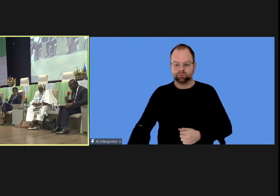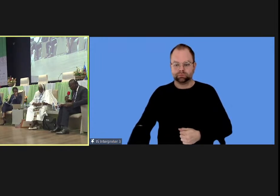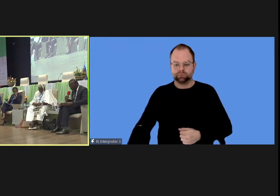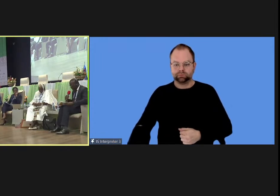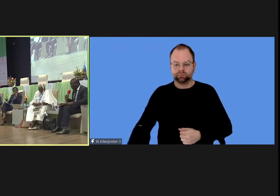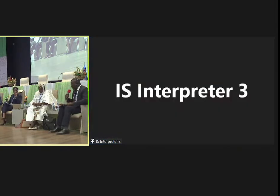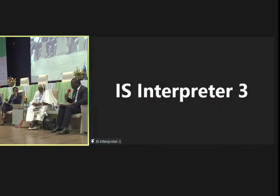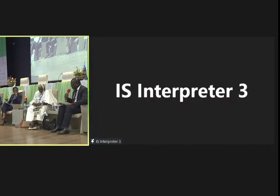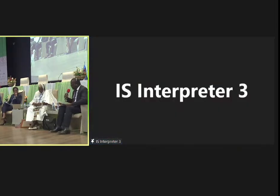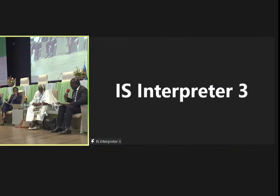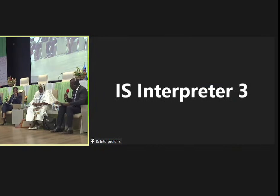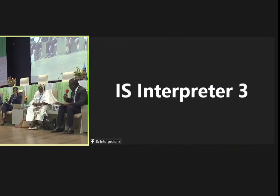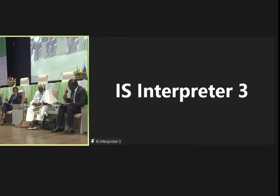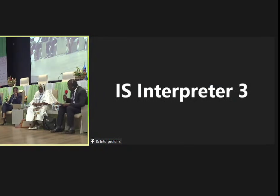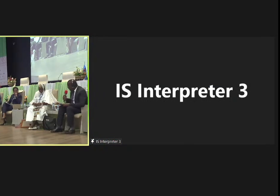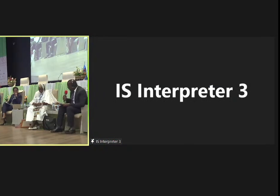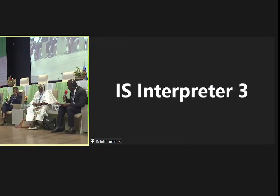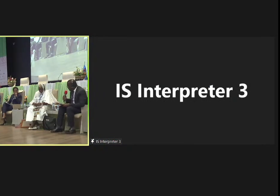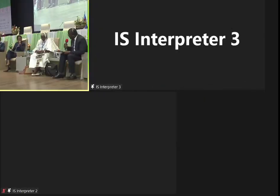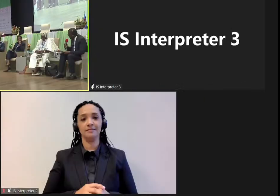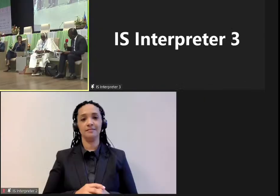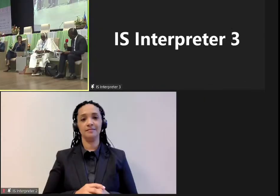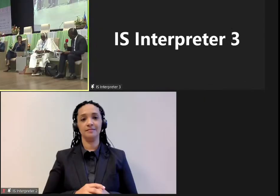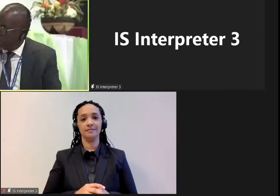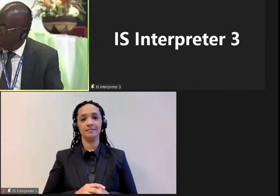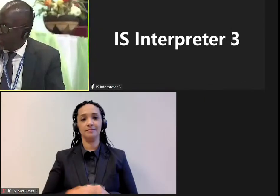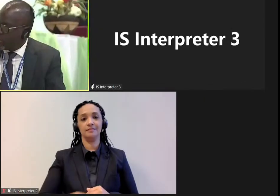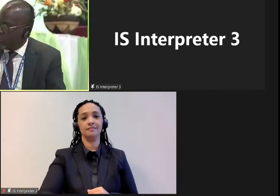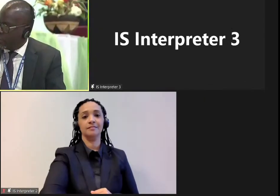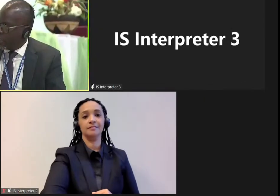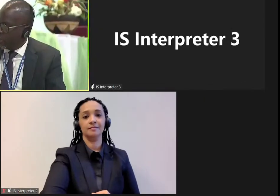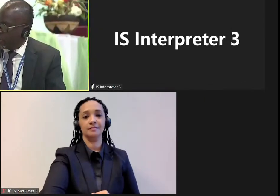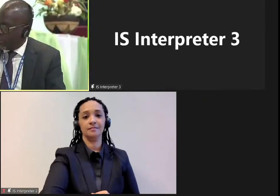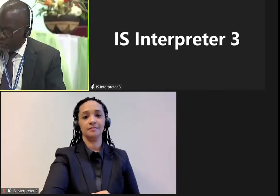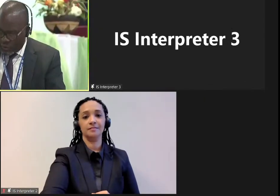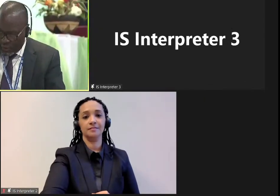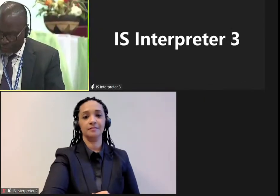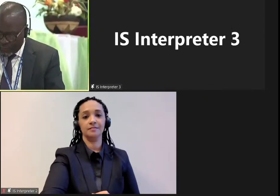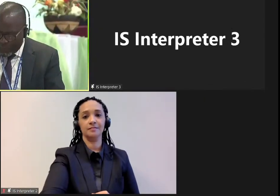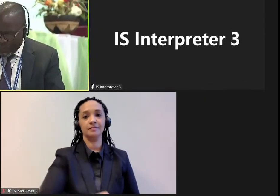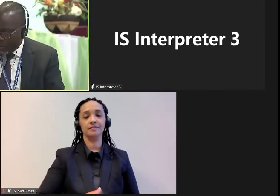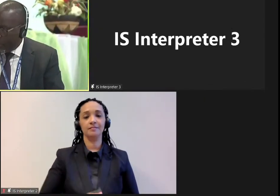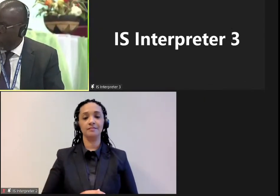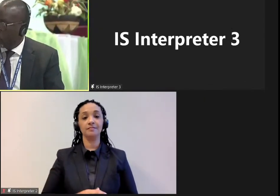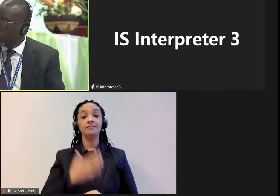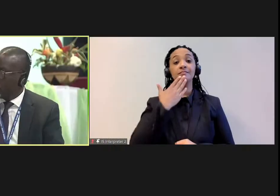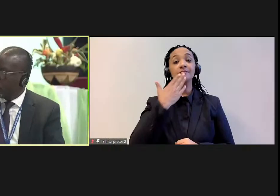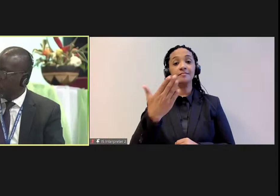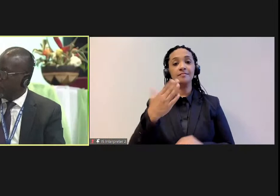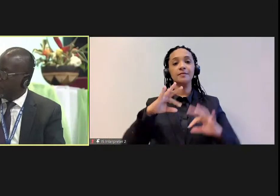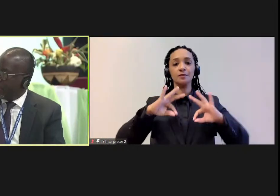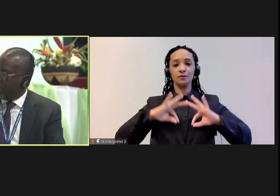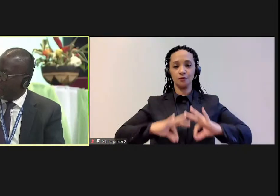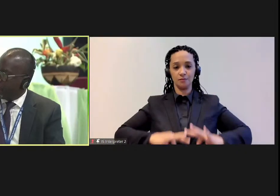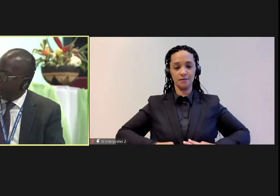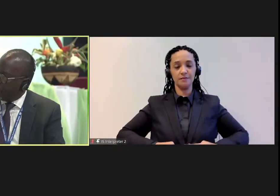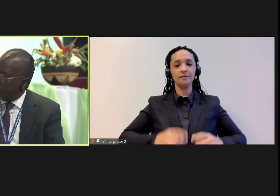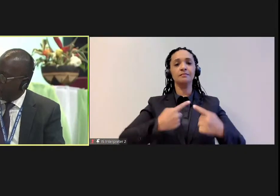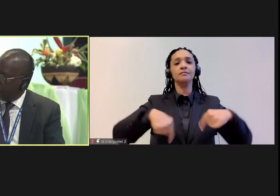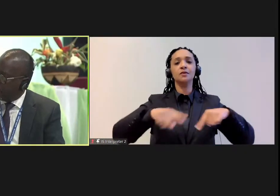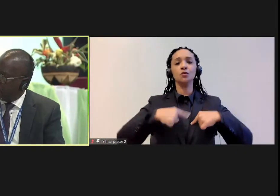talk about the global action to improve data systems, but also improve